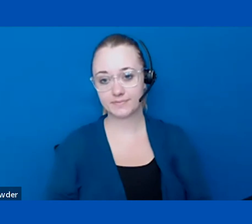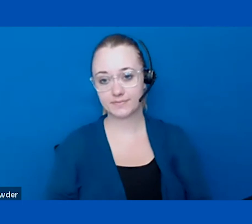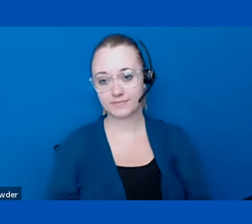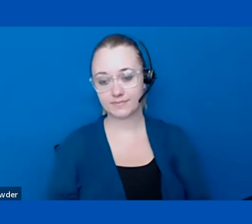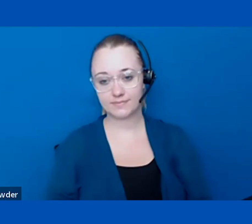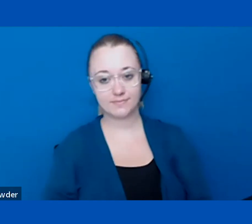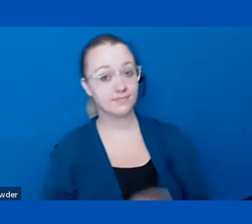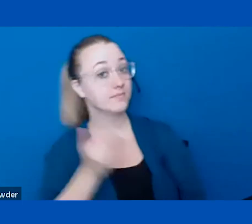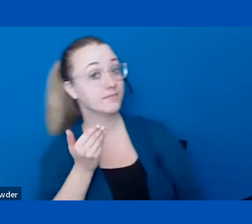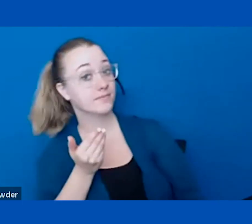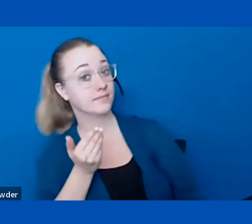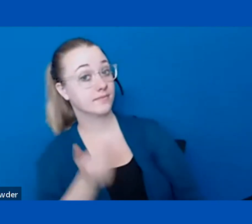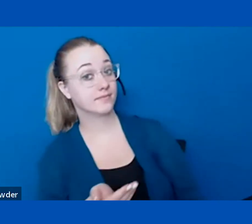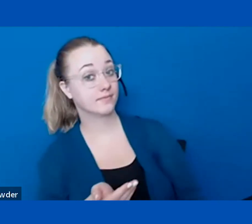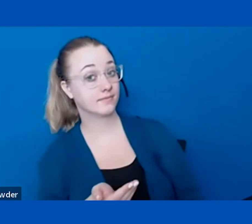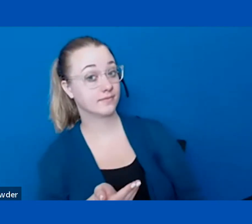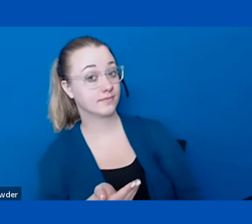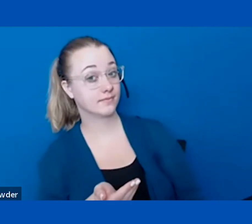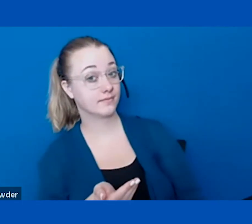Go ahead.